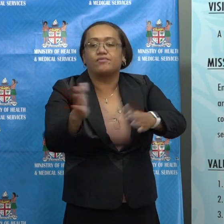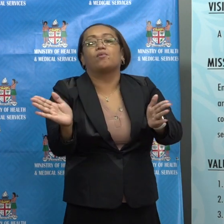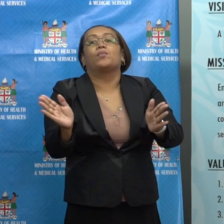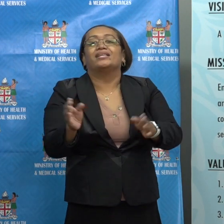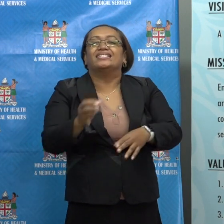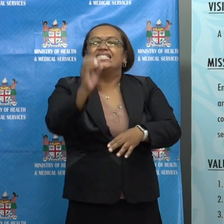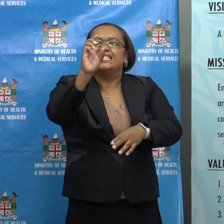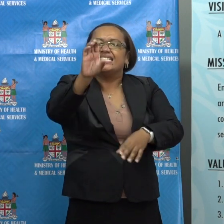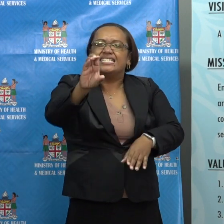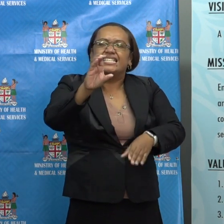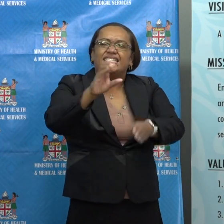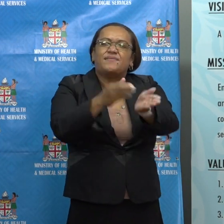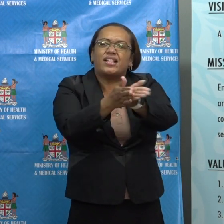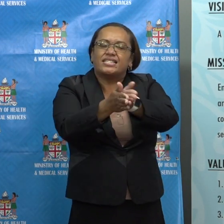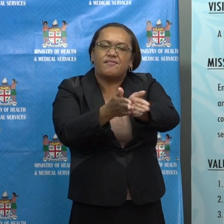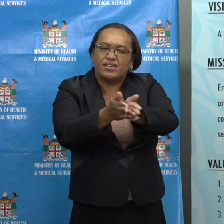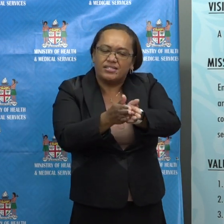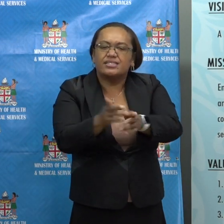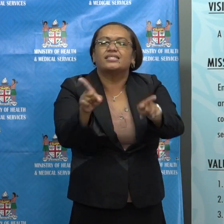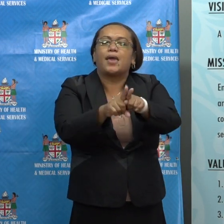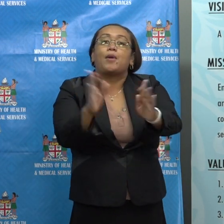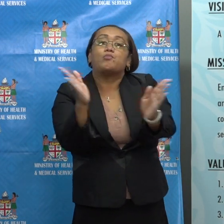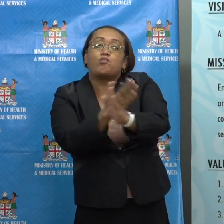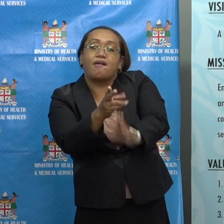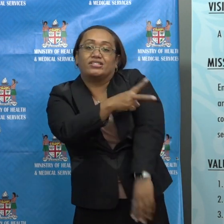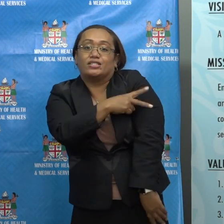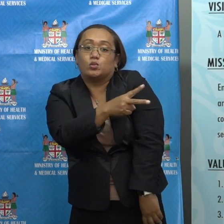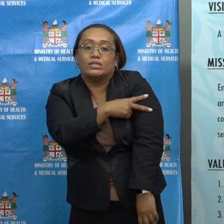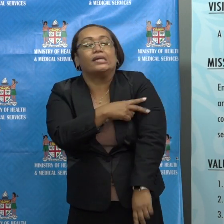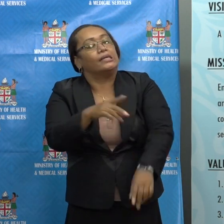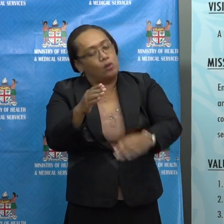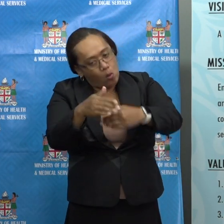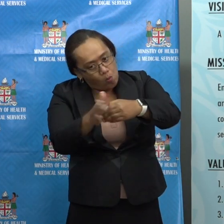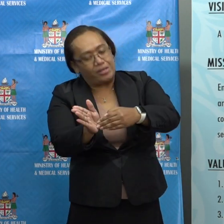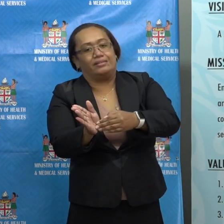service, private security services, and roading services.